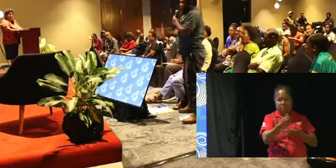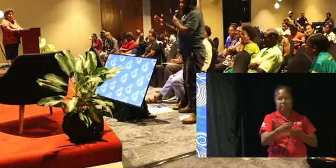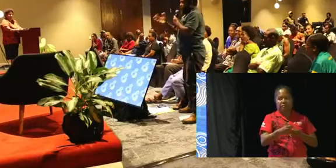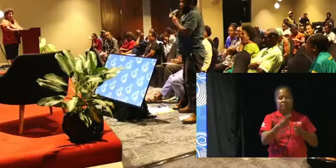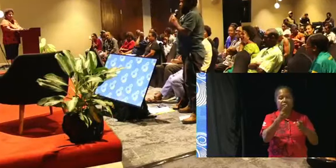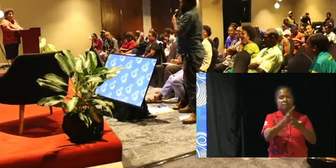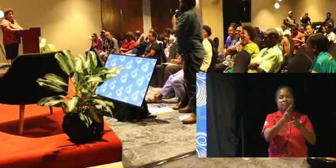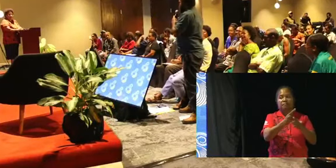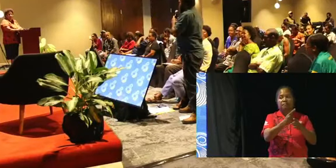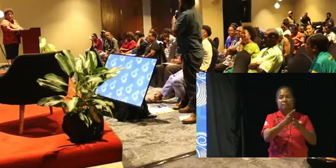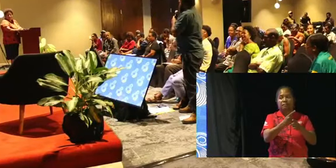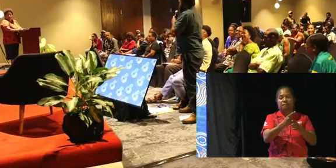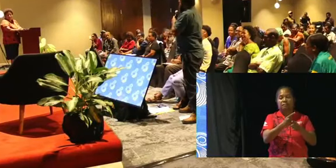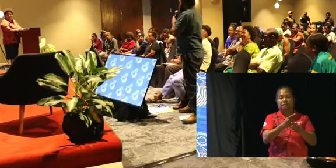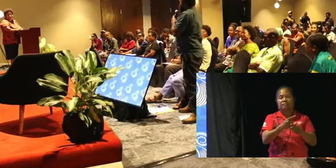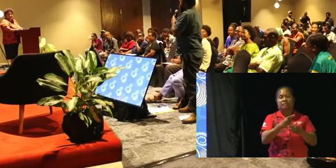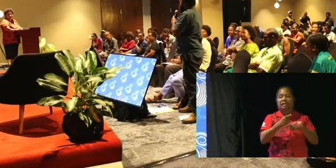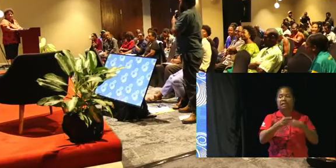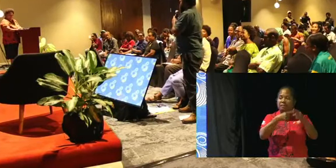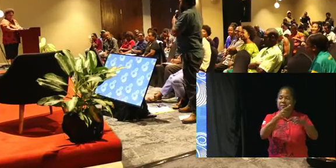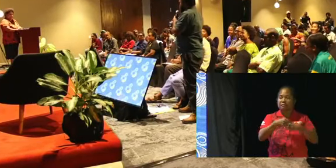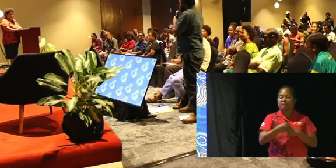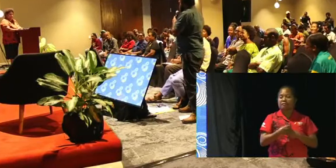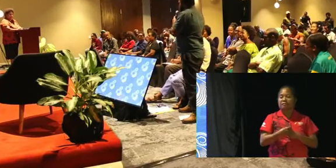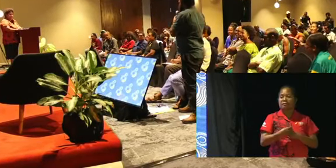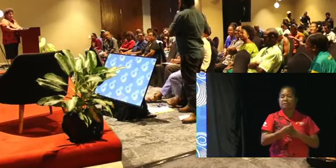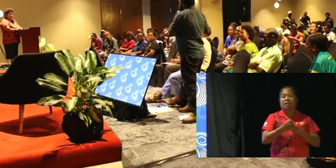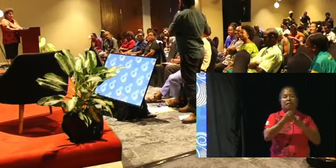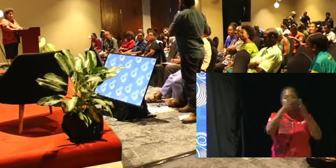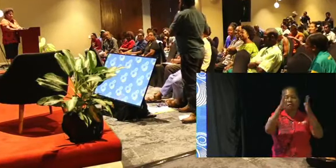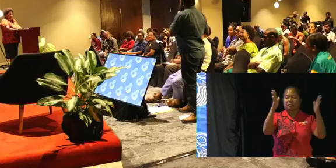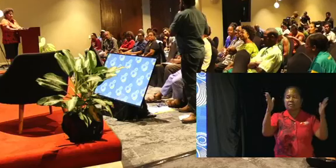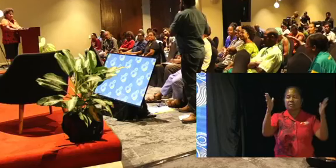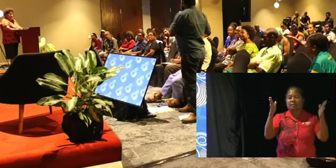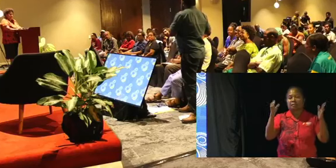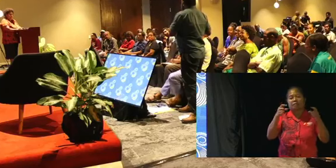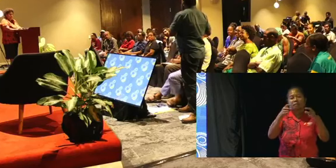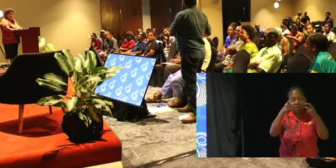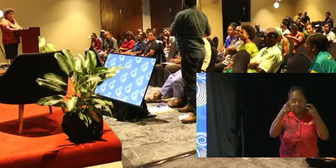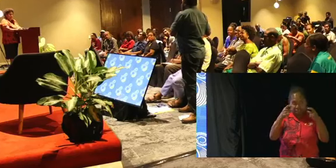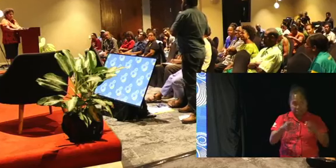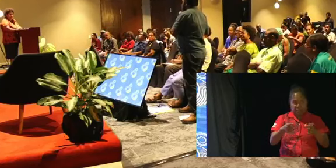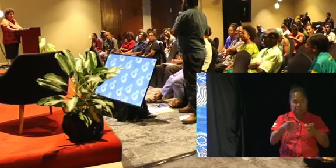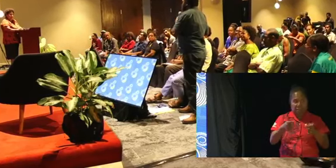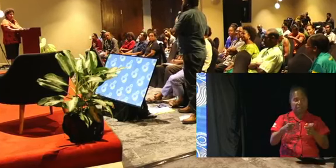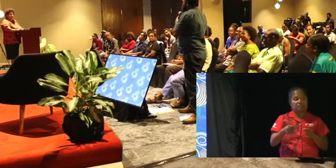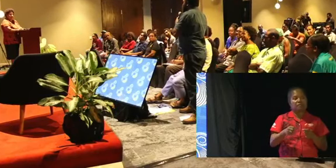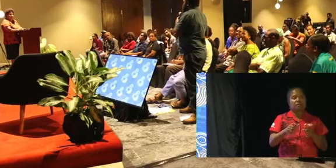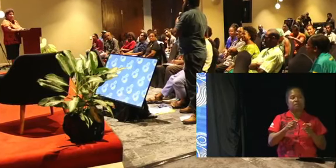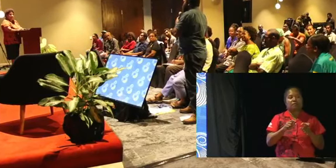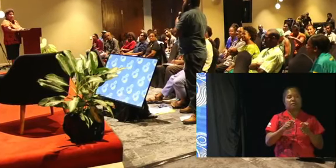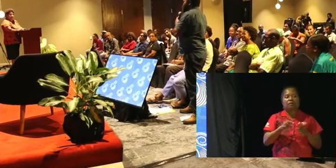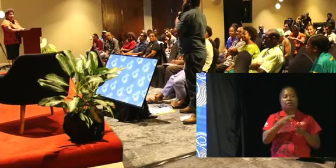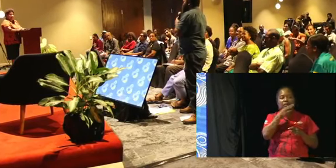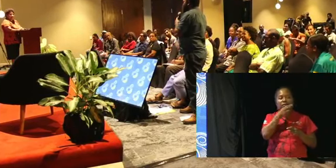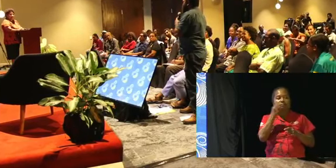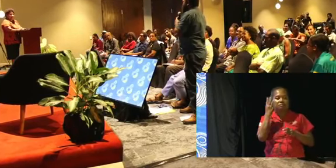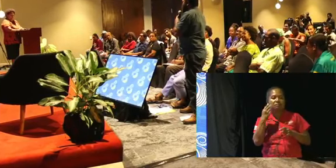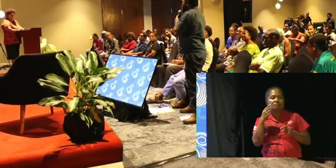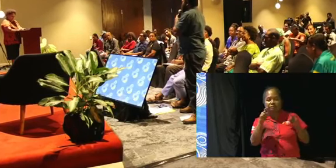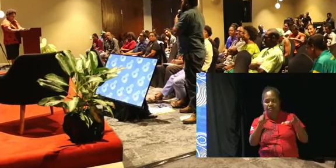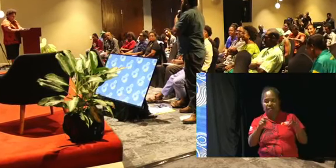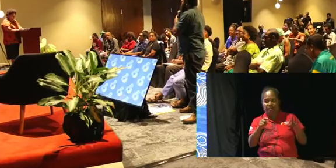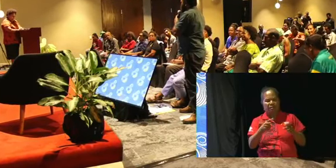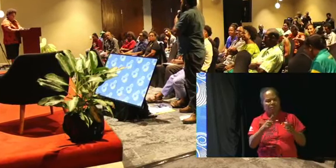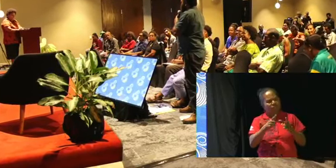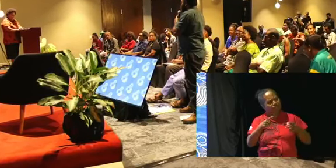so. You pay can make him something clear. Me pa emo city line all stop. Sorry. Me pa plus man. You say hat